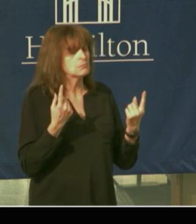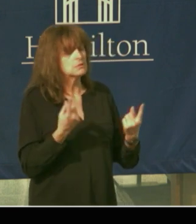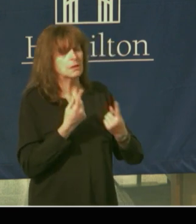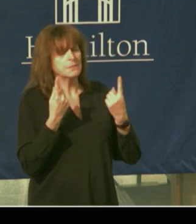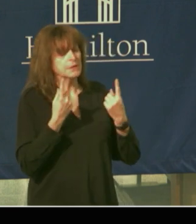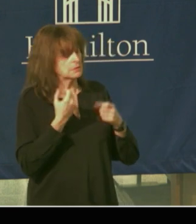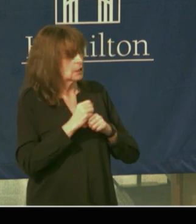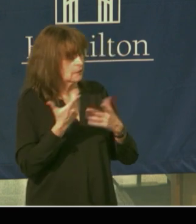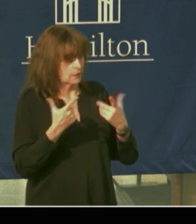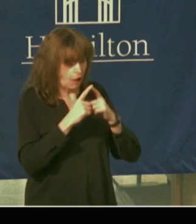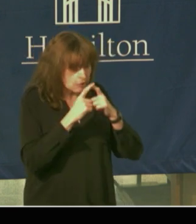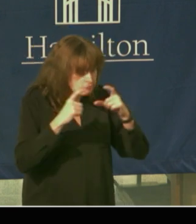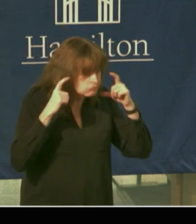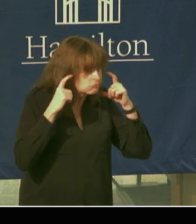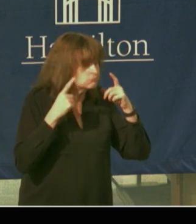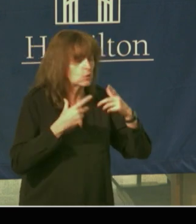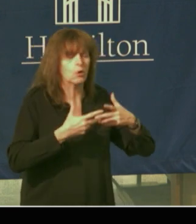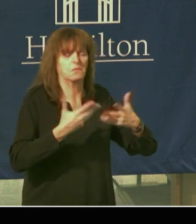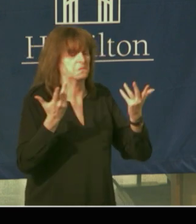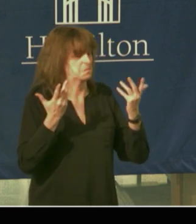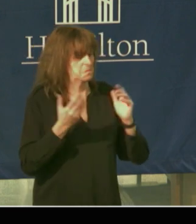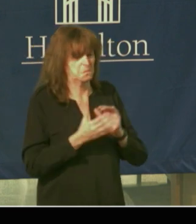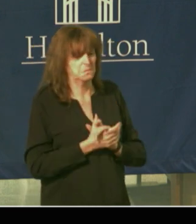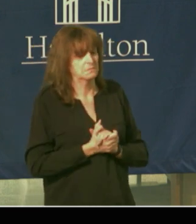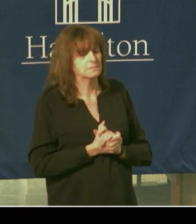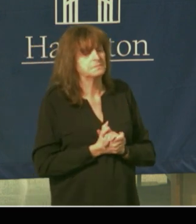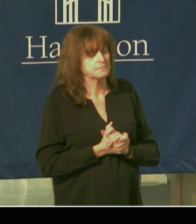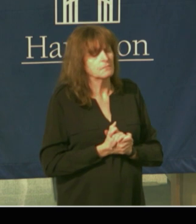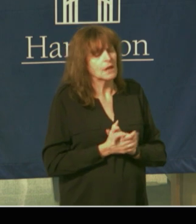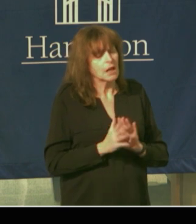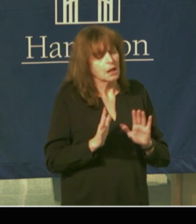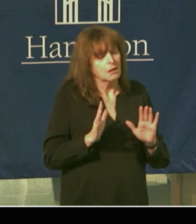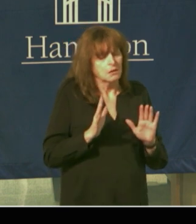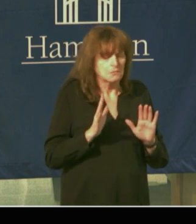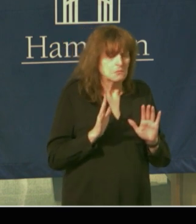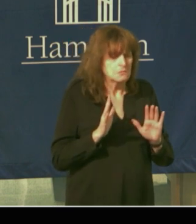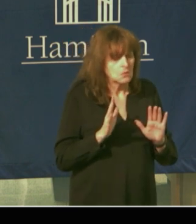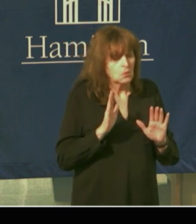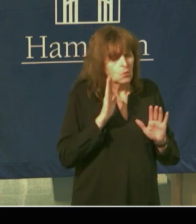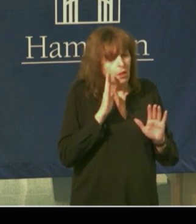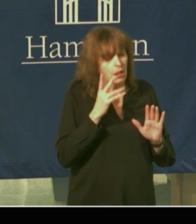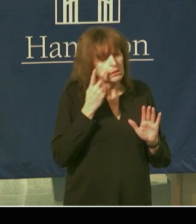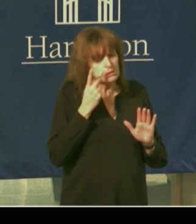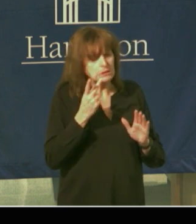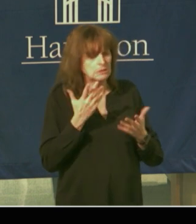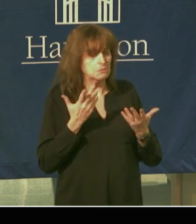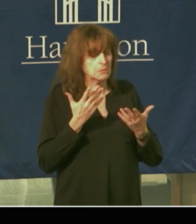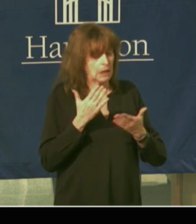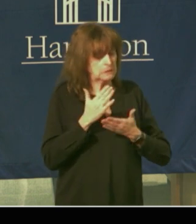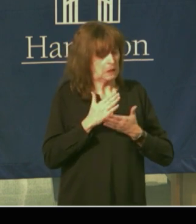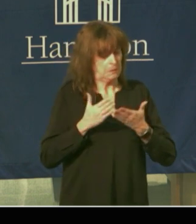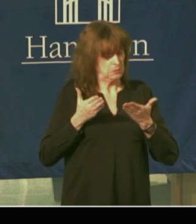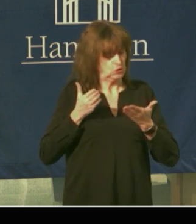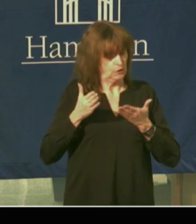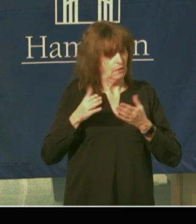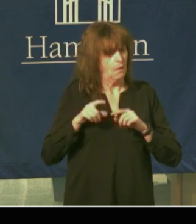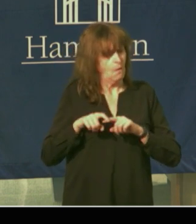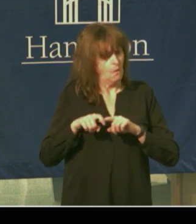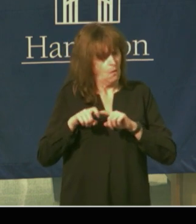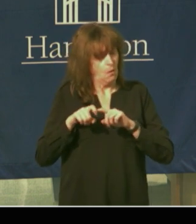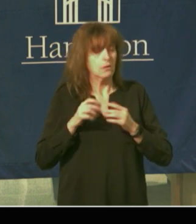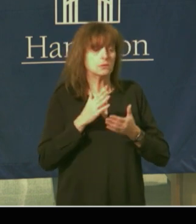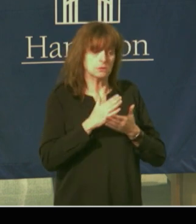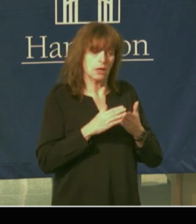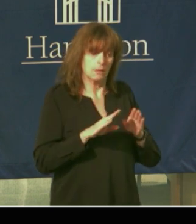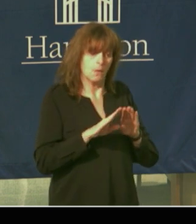and more of those services come back online. We won't be opening things like recreation facilities, the public library